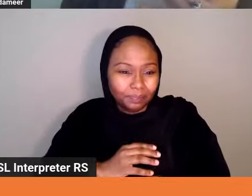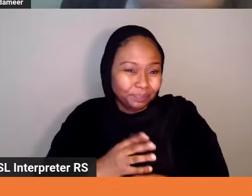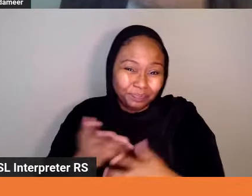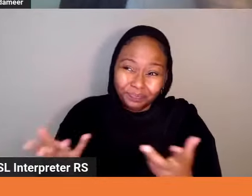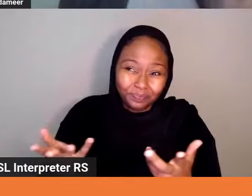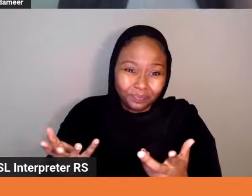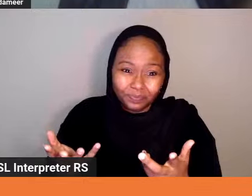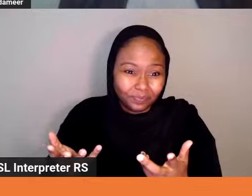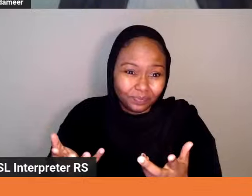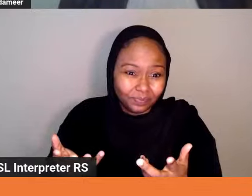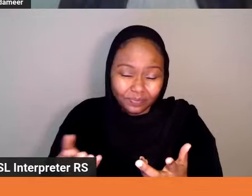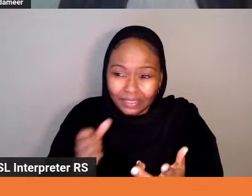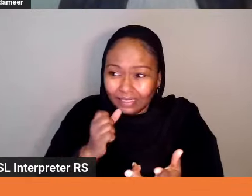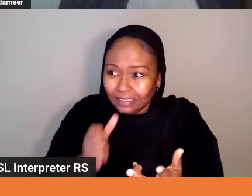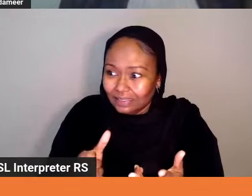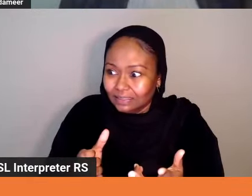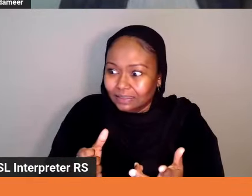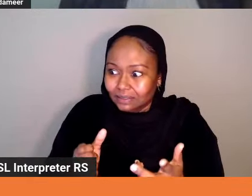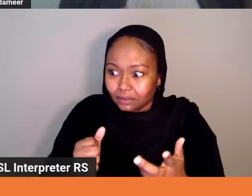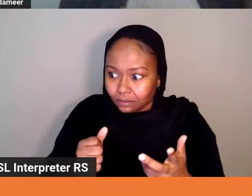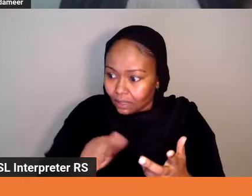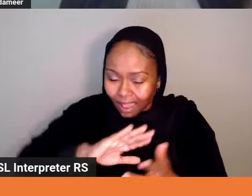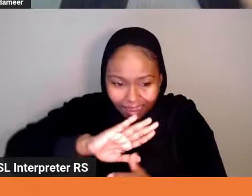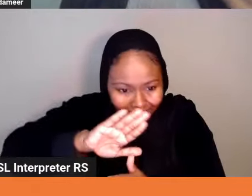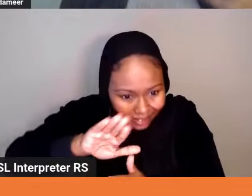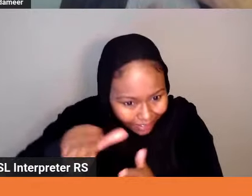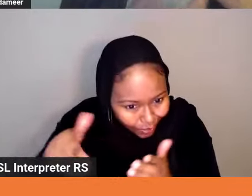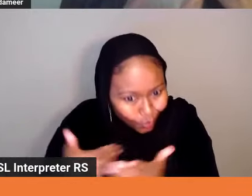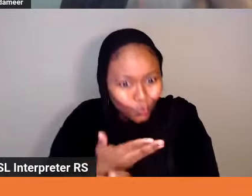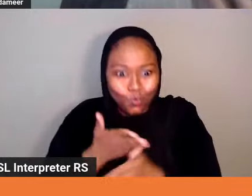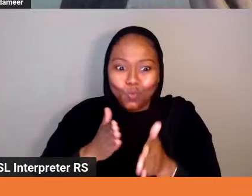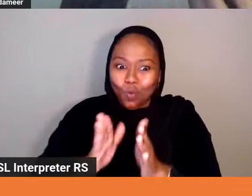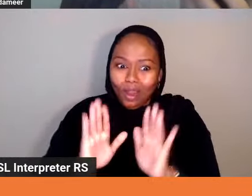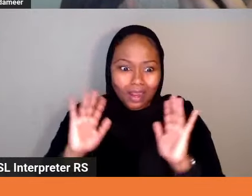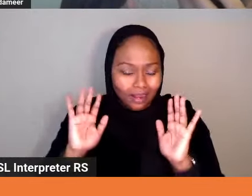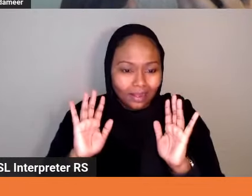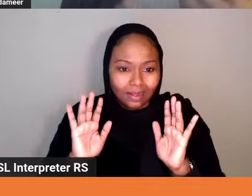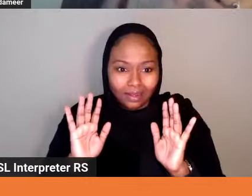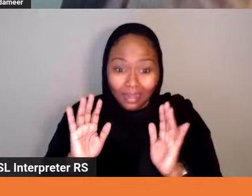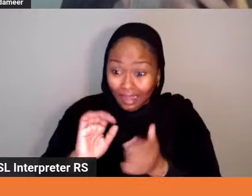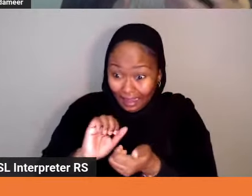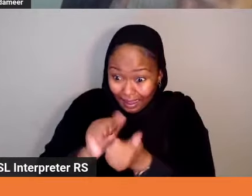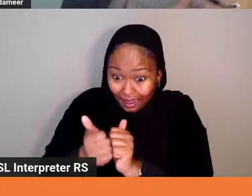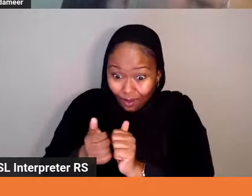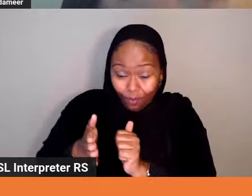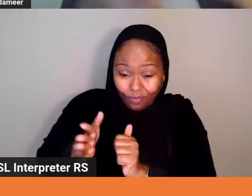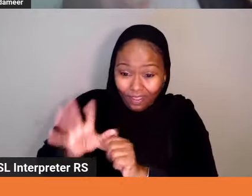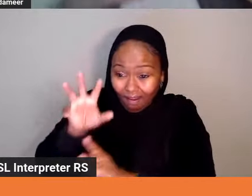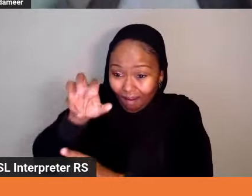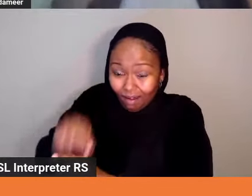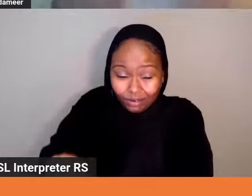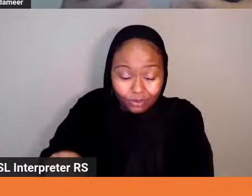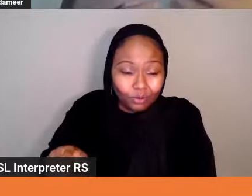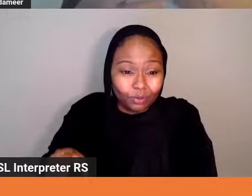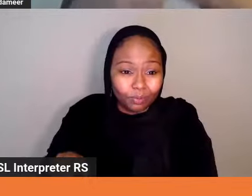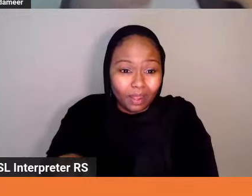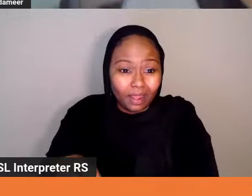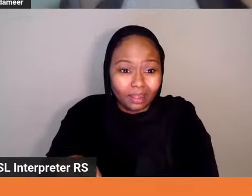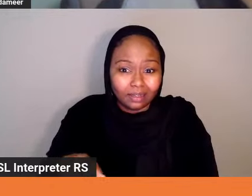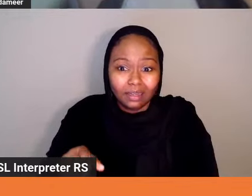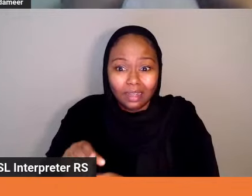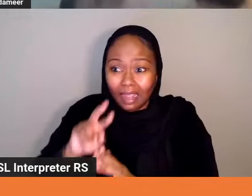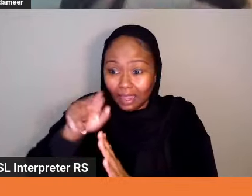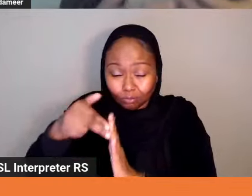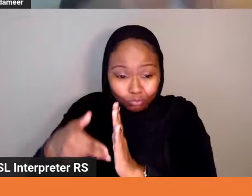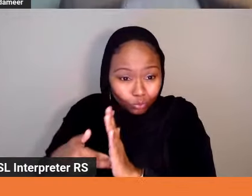is unprecedented, I would say. The way how the occupation managed to rule